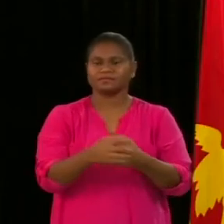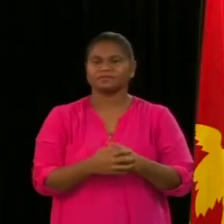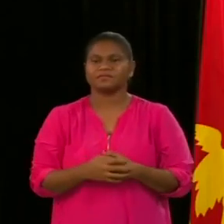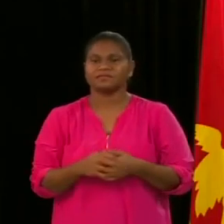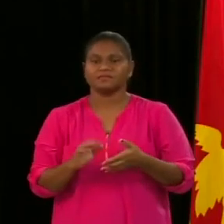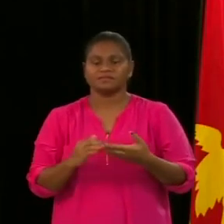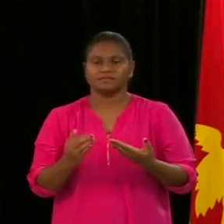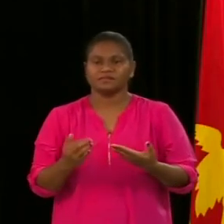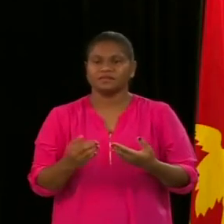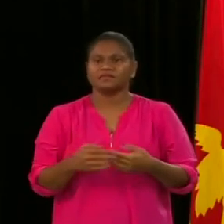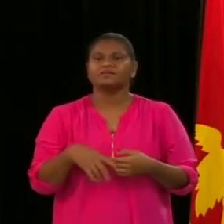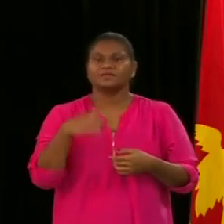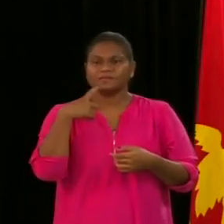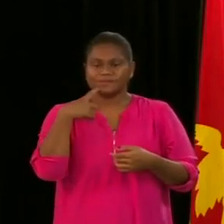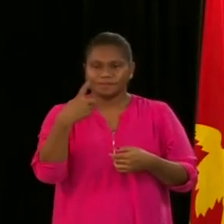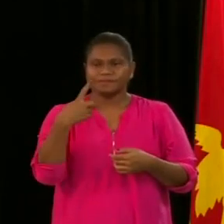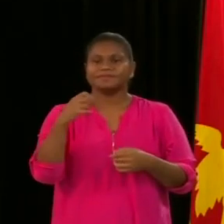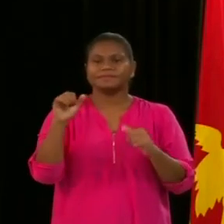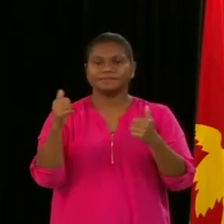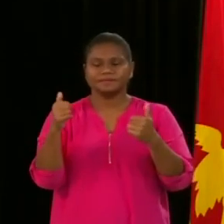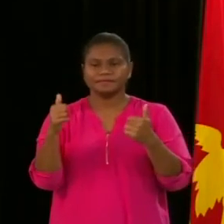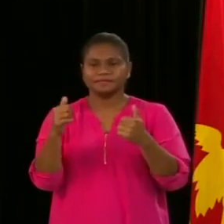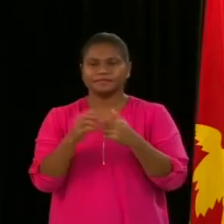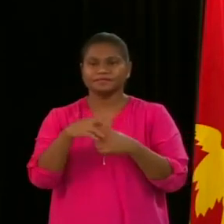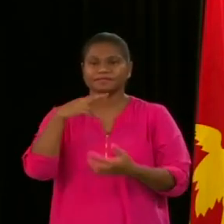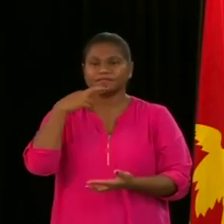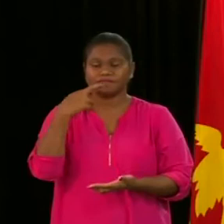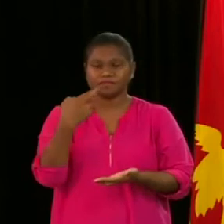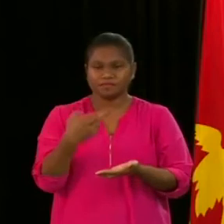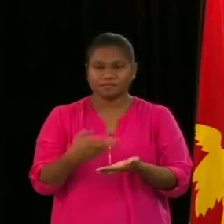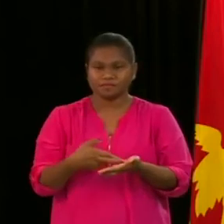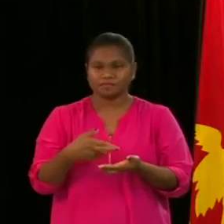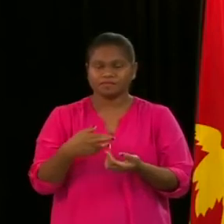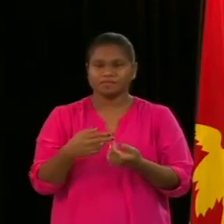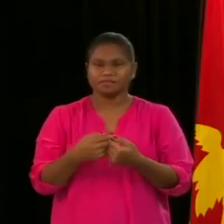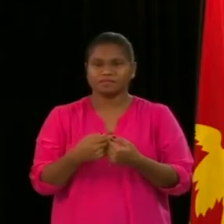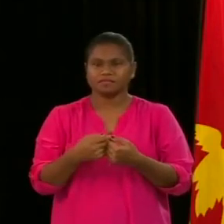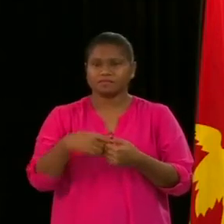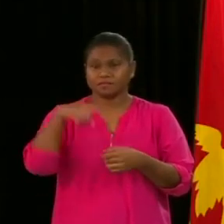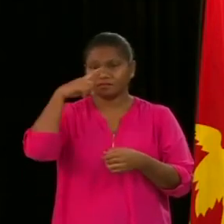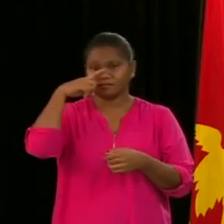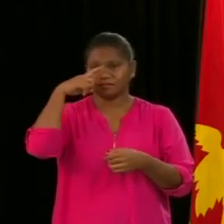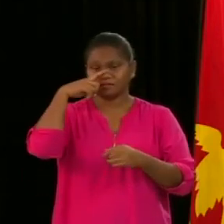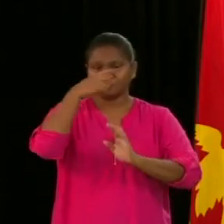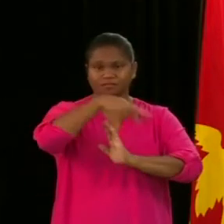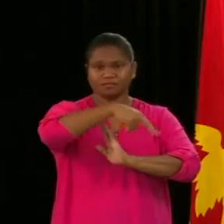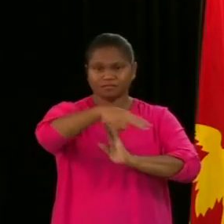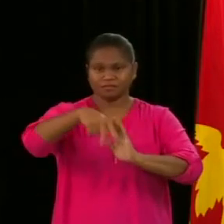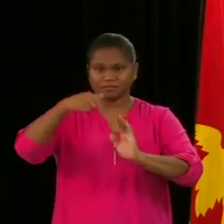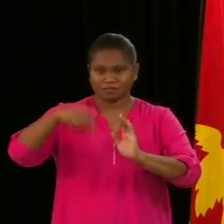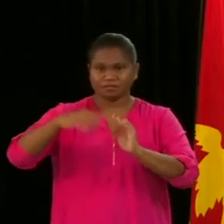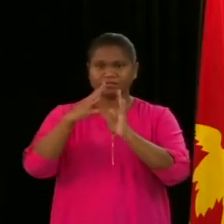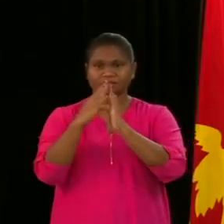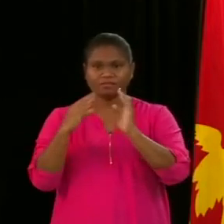been widely publicised that we've had and reported that we've had incursions across and movement of